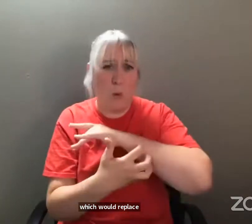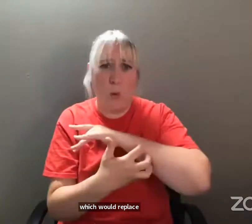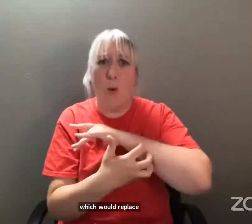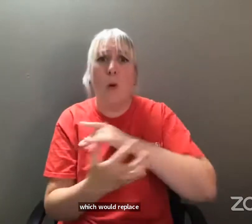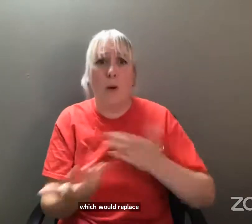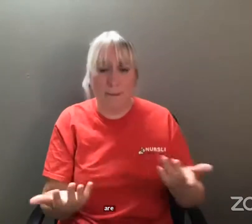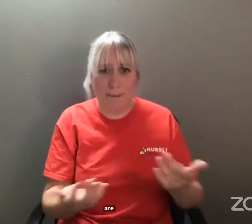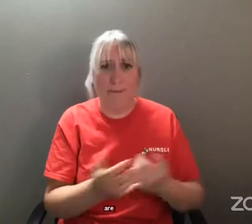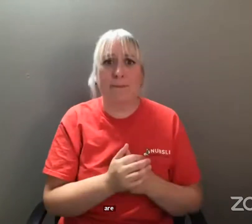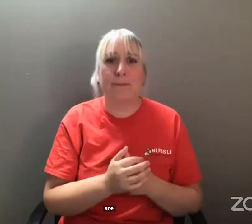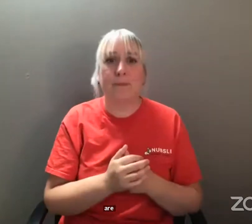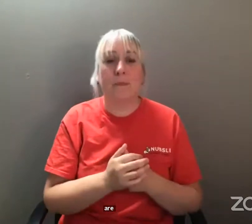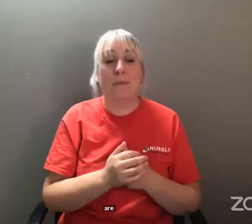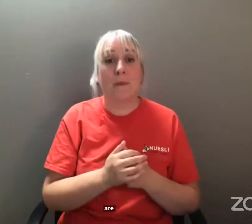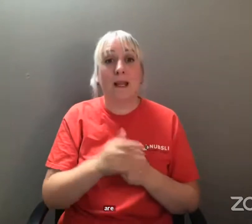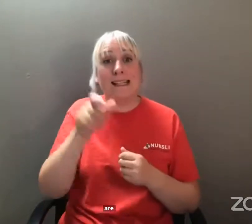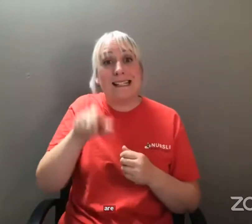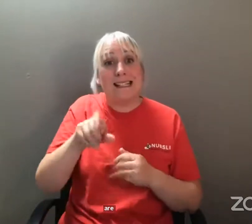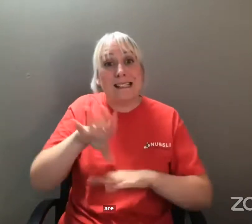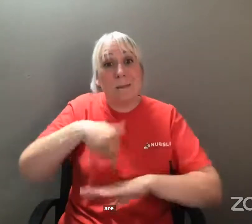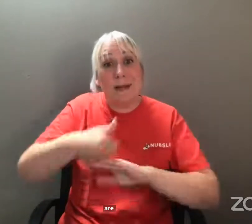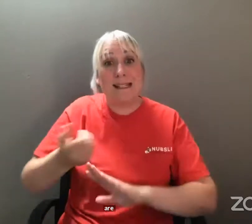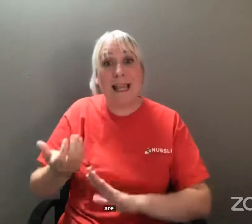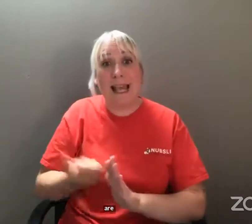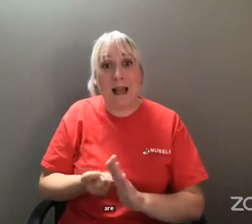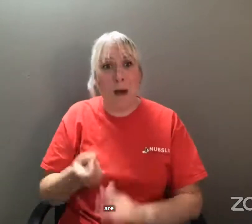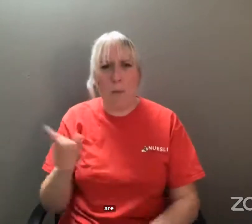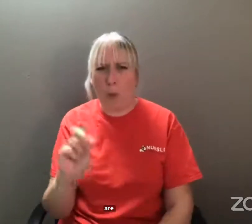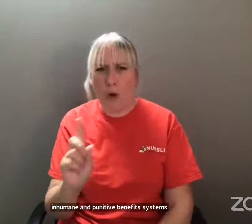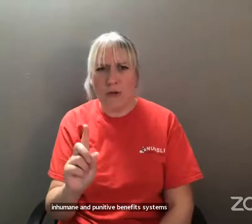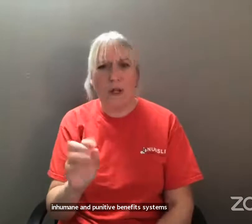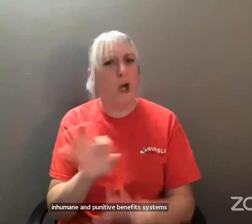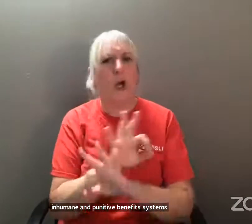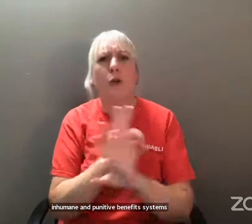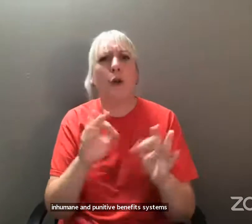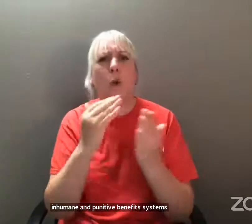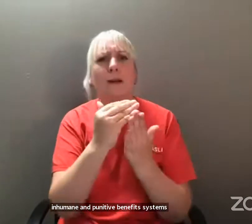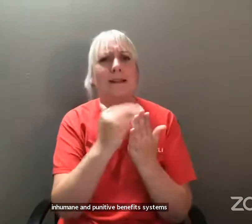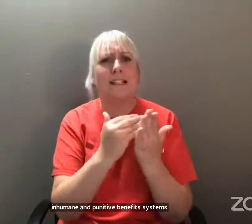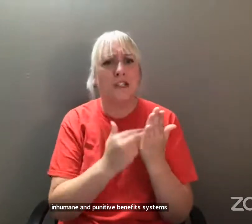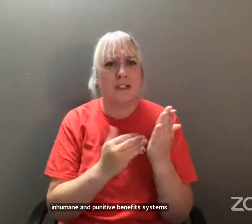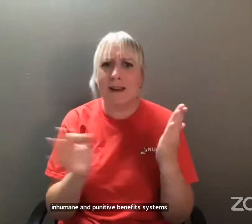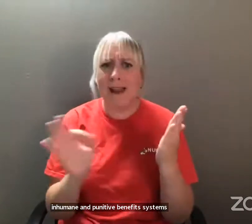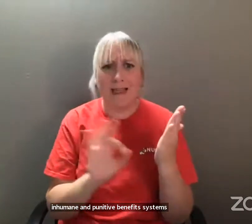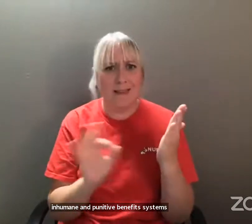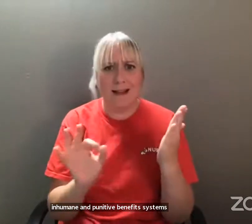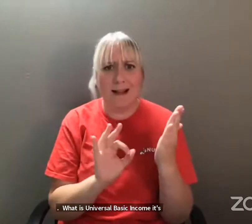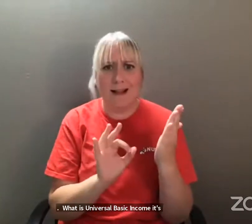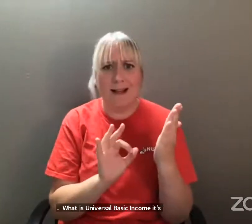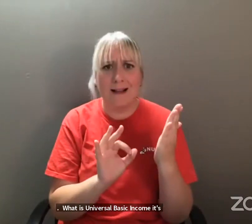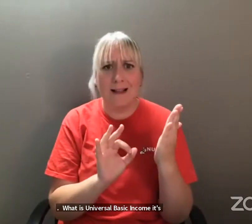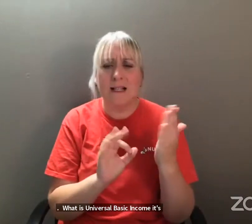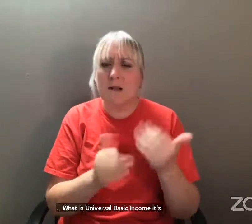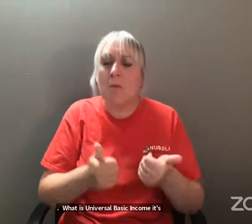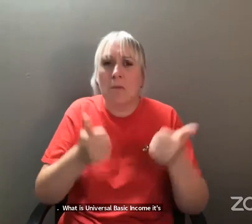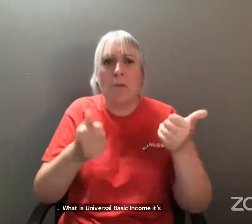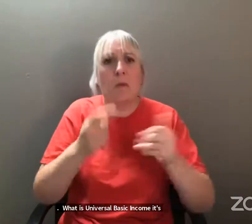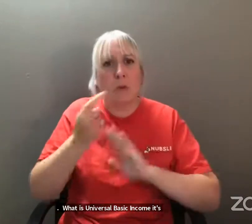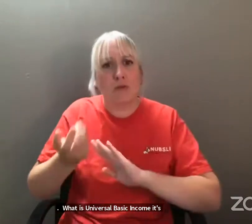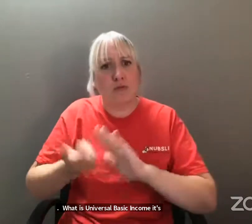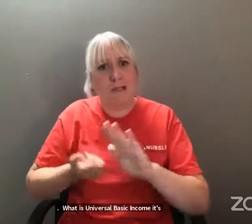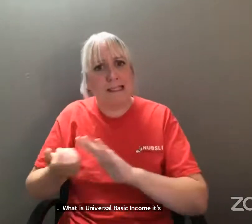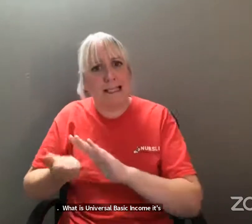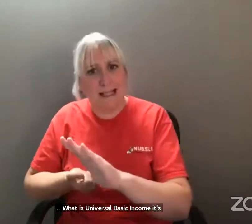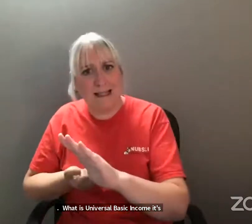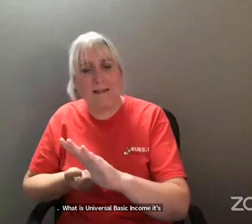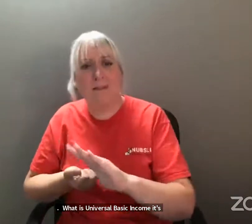basic income, what is it? It's unconditional. A citizen's basic income would vary with age, but there